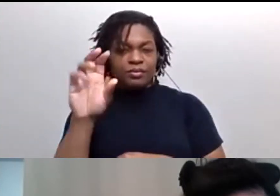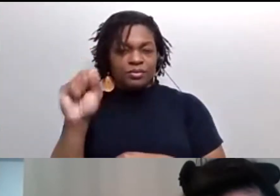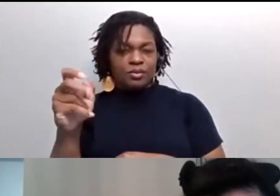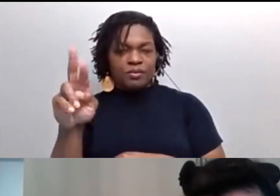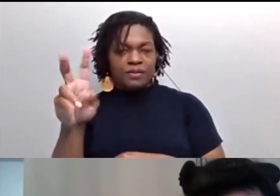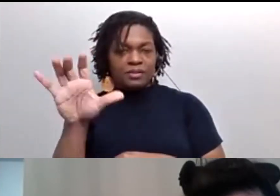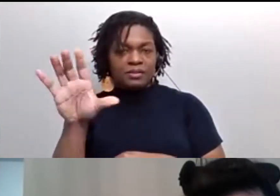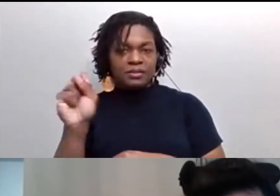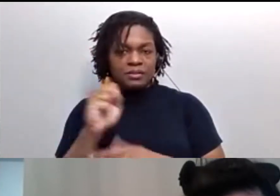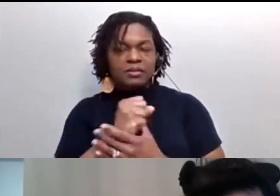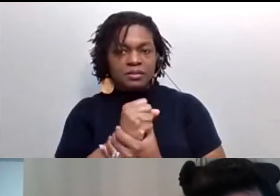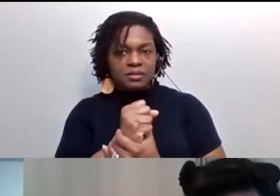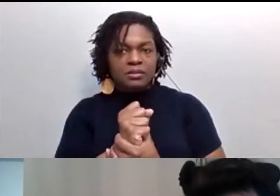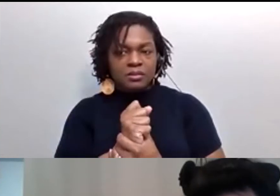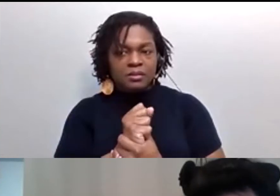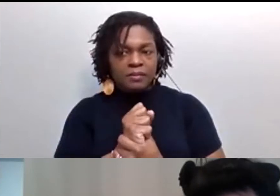Waiver services.